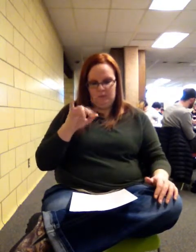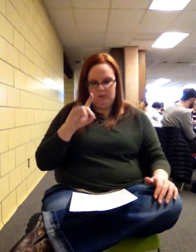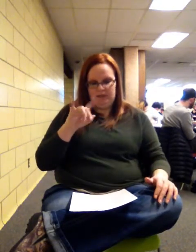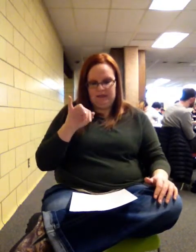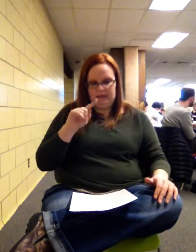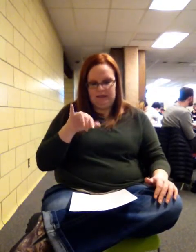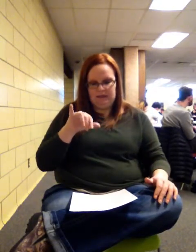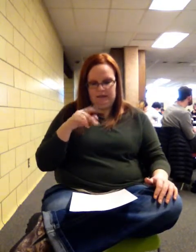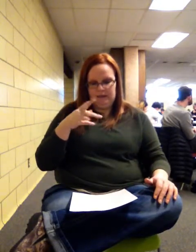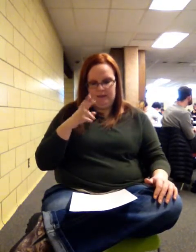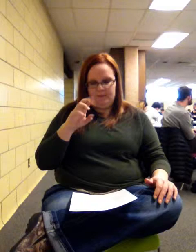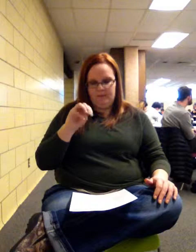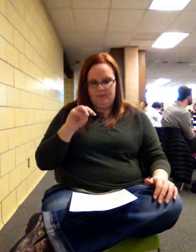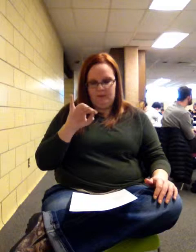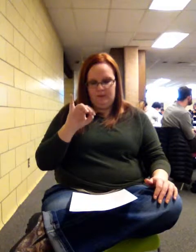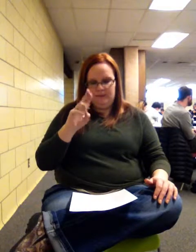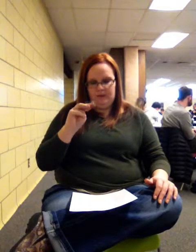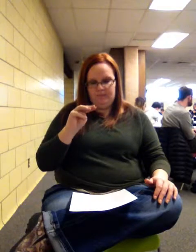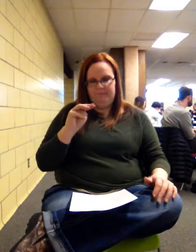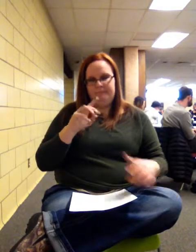So we're going to go over all of these individually.